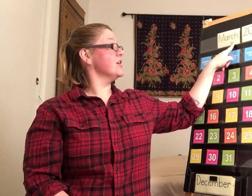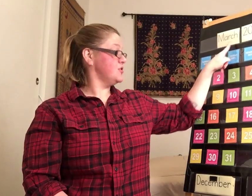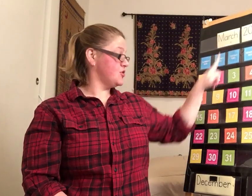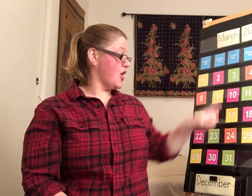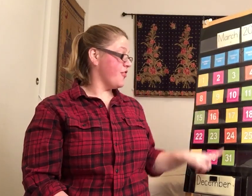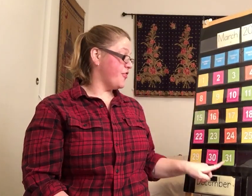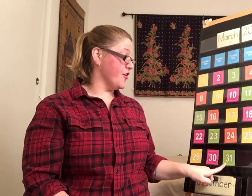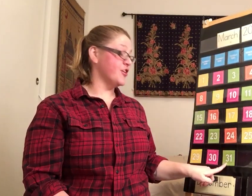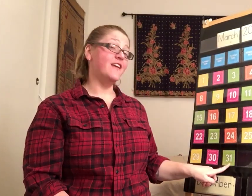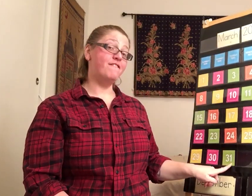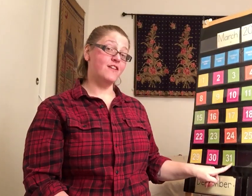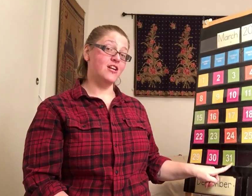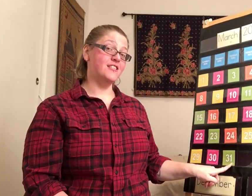March 31st,